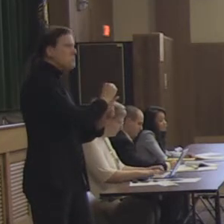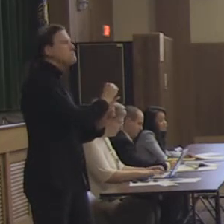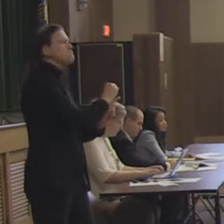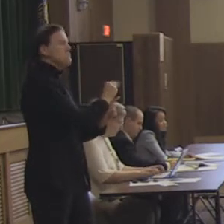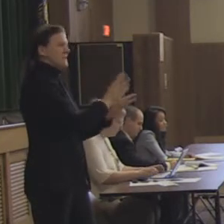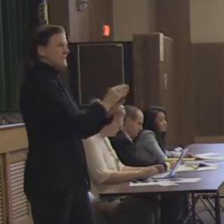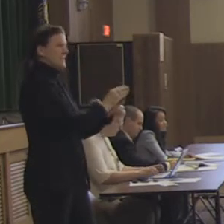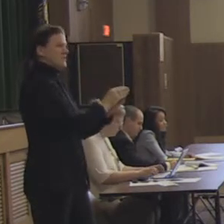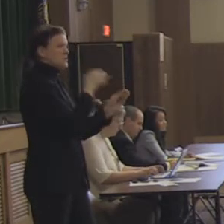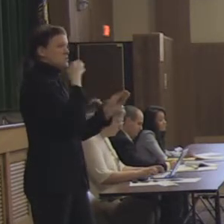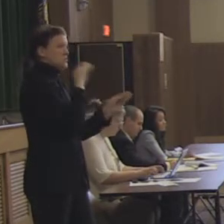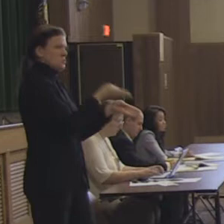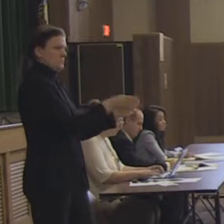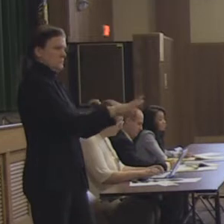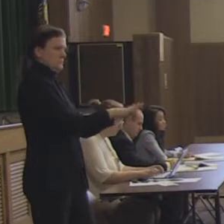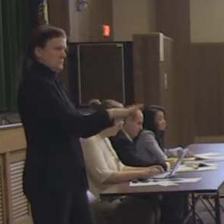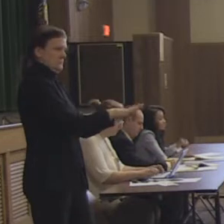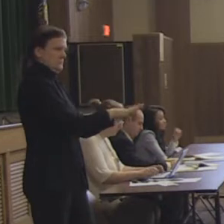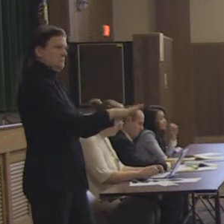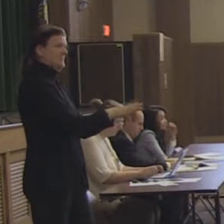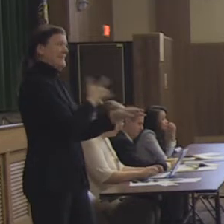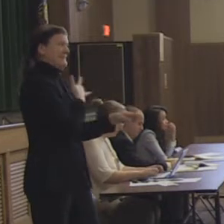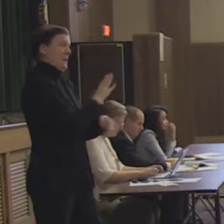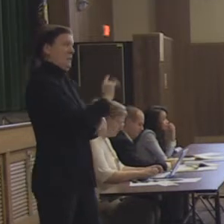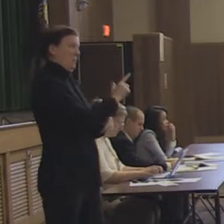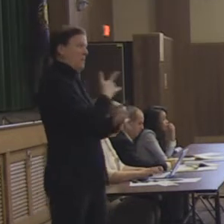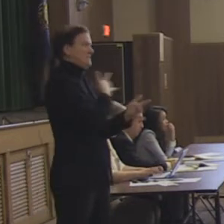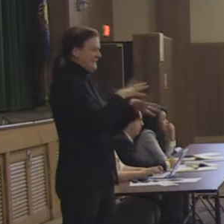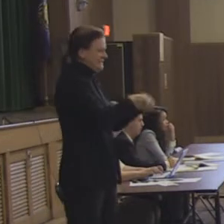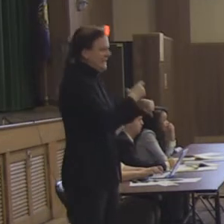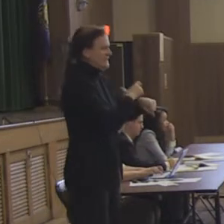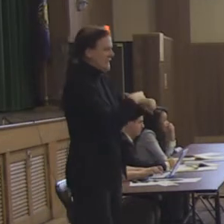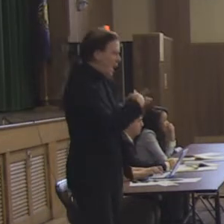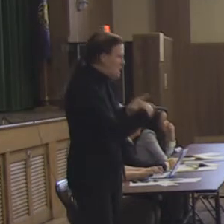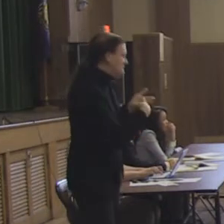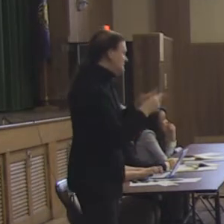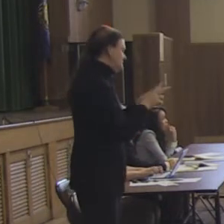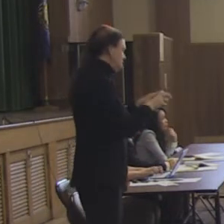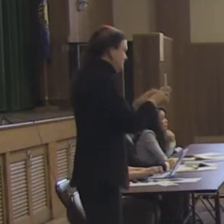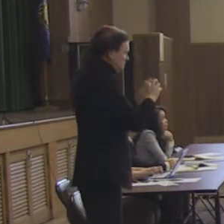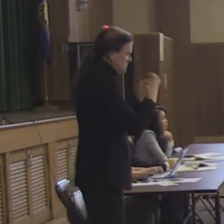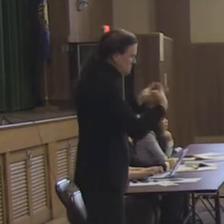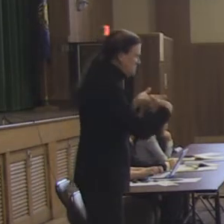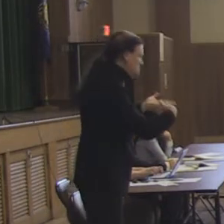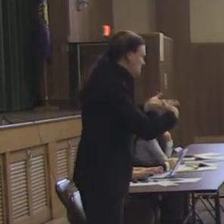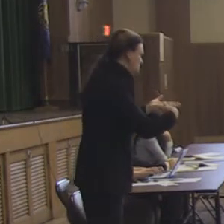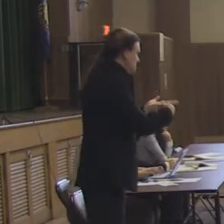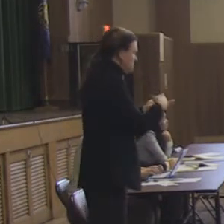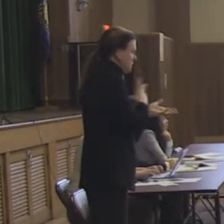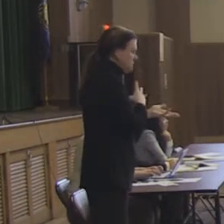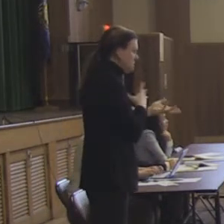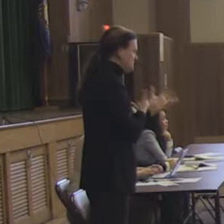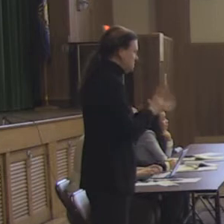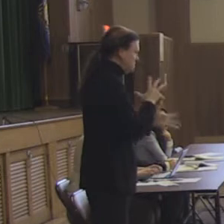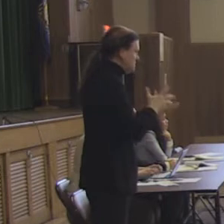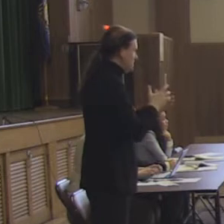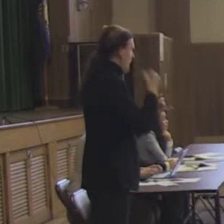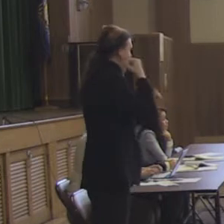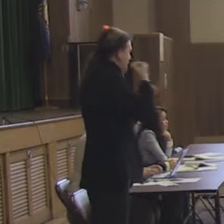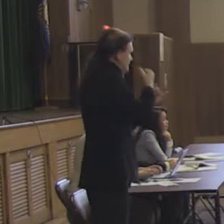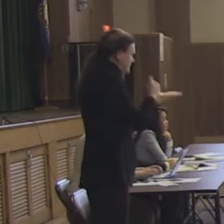to end. And usually a good bill takes some time to be developed and worked through, so the best ideas from a lot